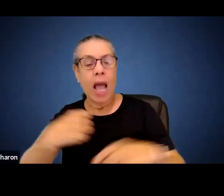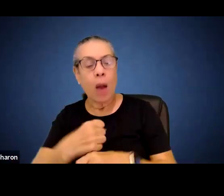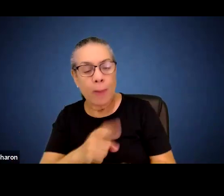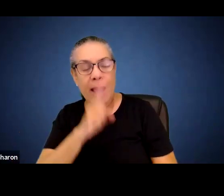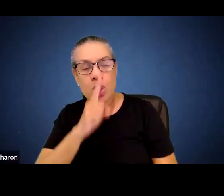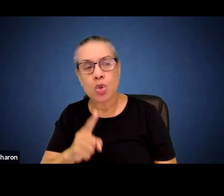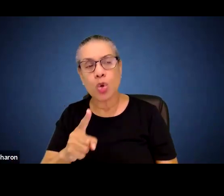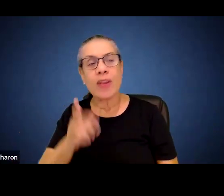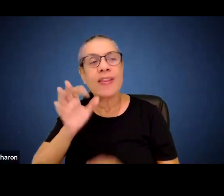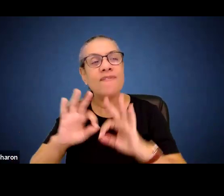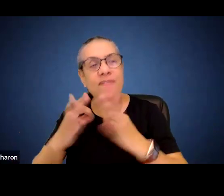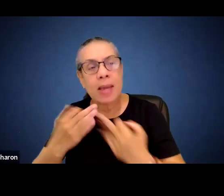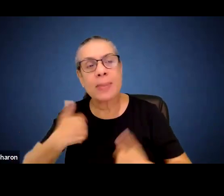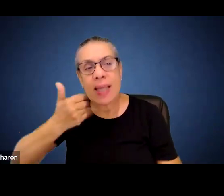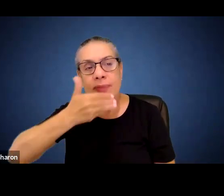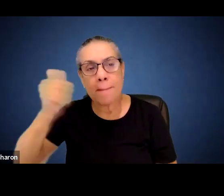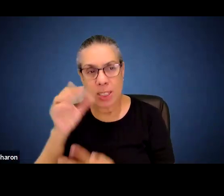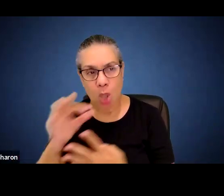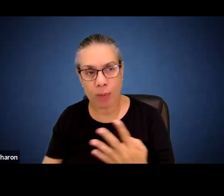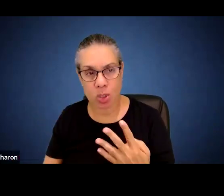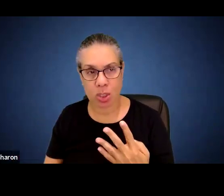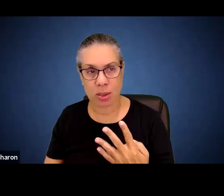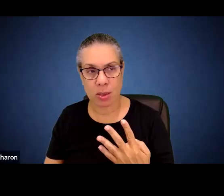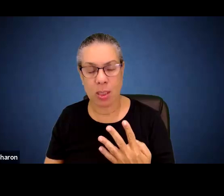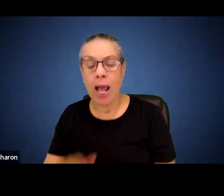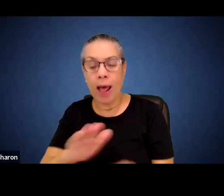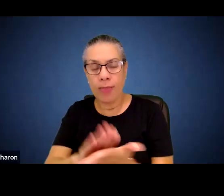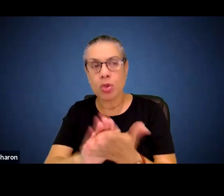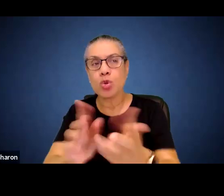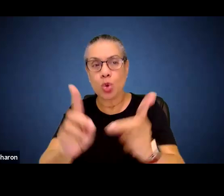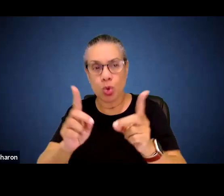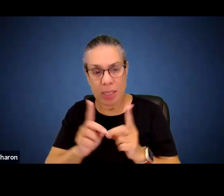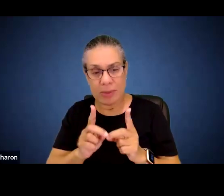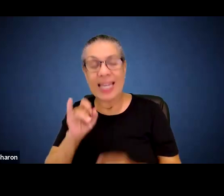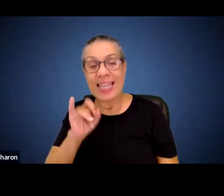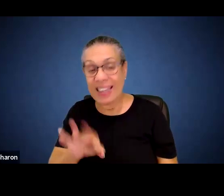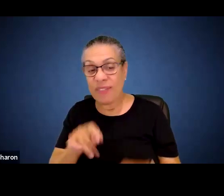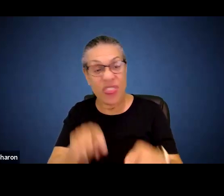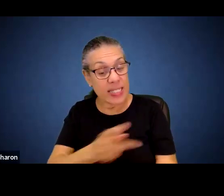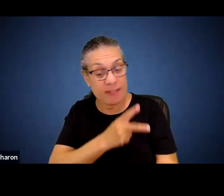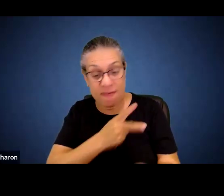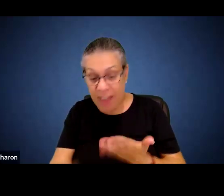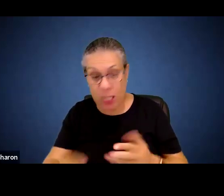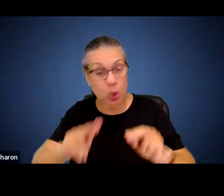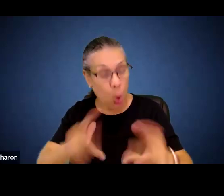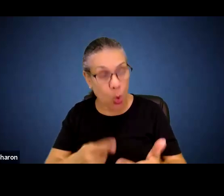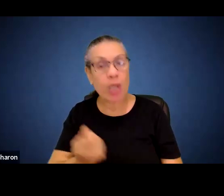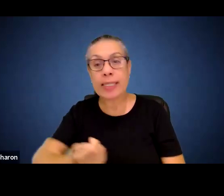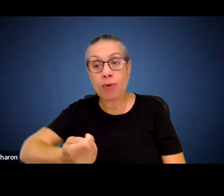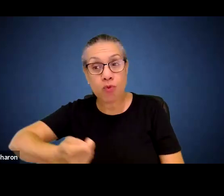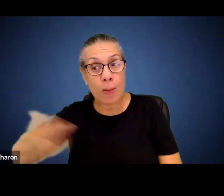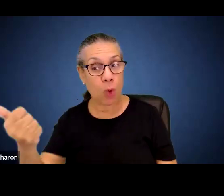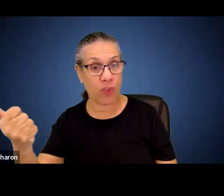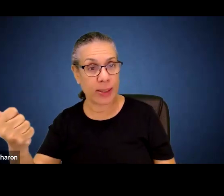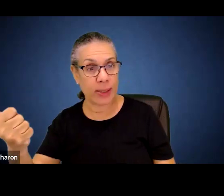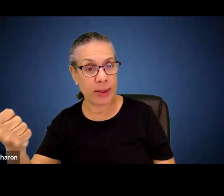the best option possible and that we're pushing the district to take options off the table that are no longer good for them. And to not